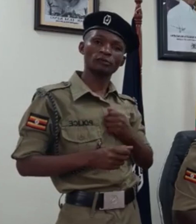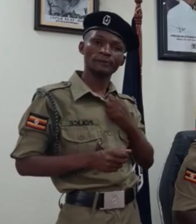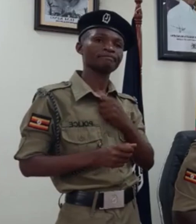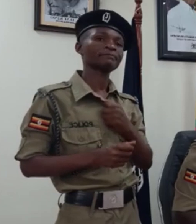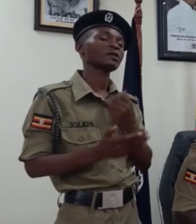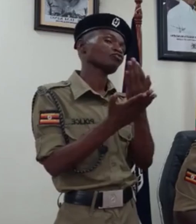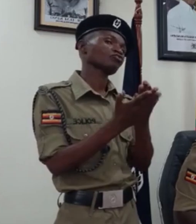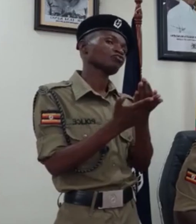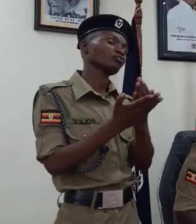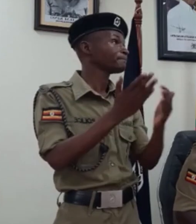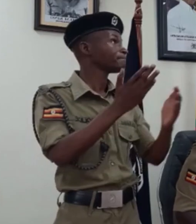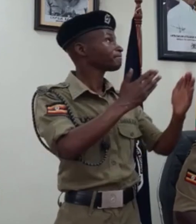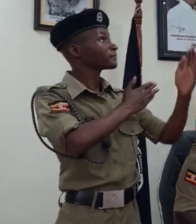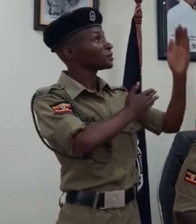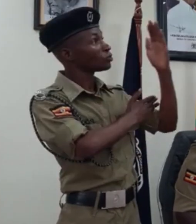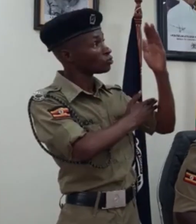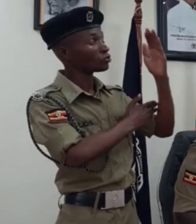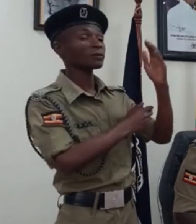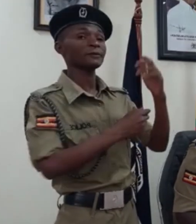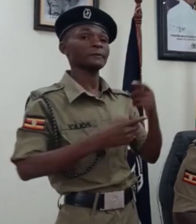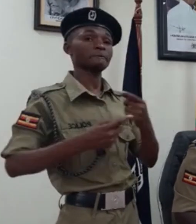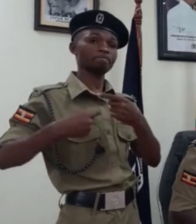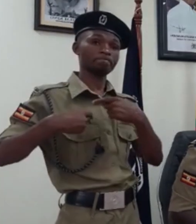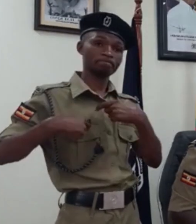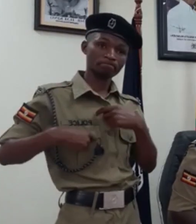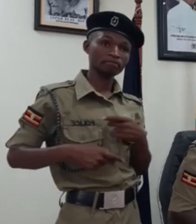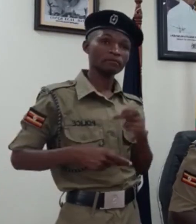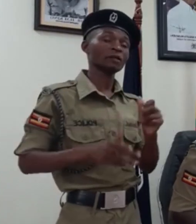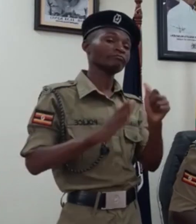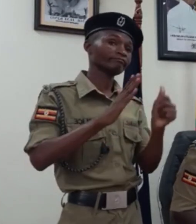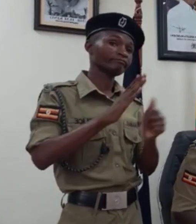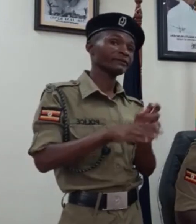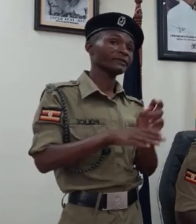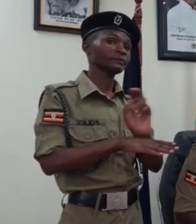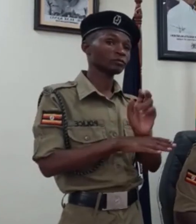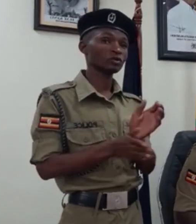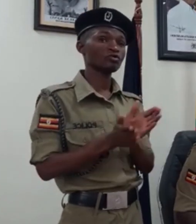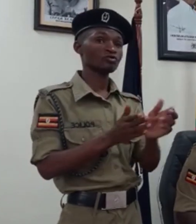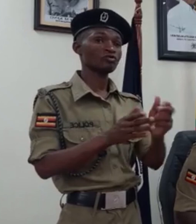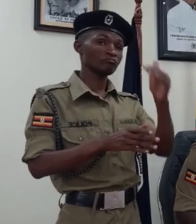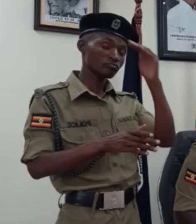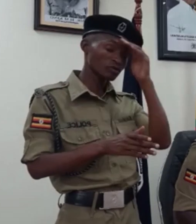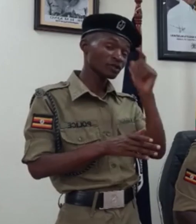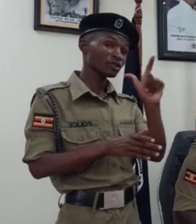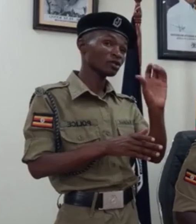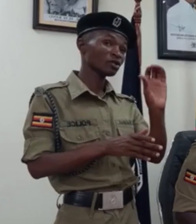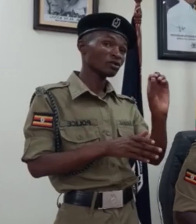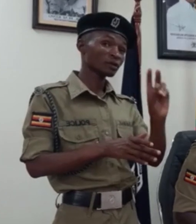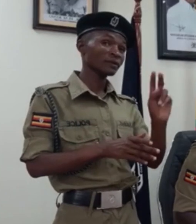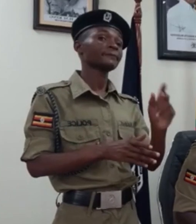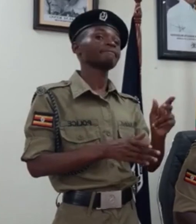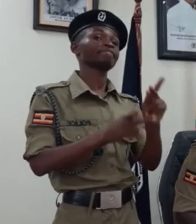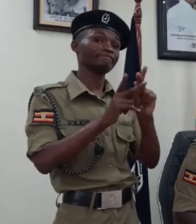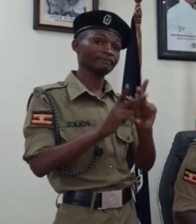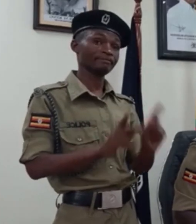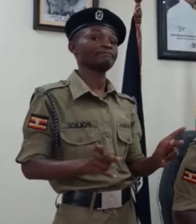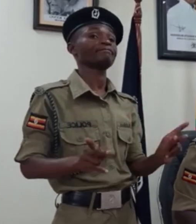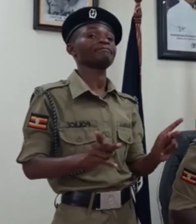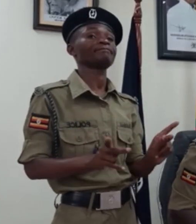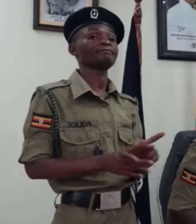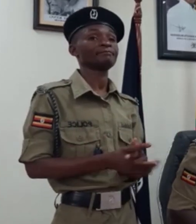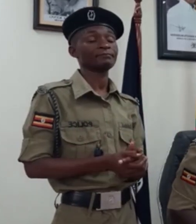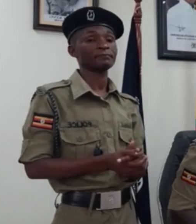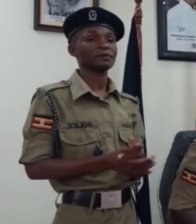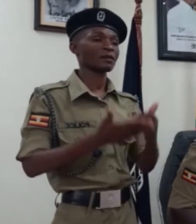kunoonyereza okwavudde mu bakugu abeekebejja emirambo ba pathologists kitalo nnyo